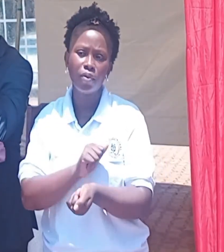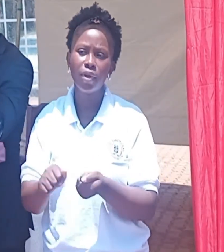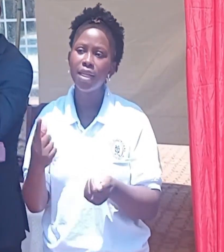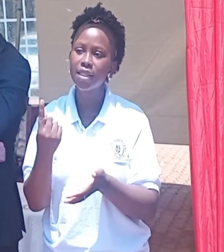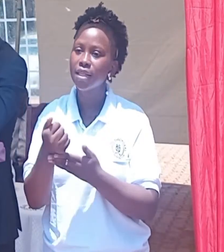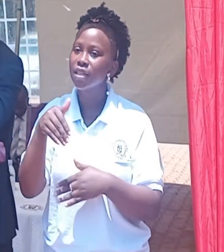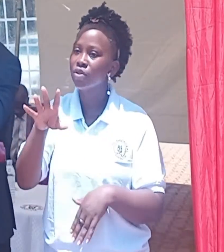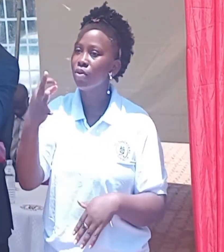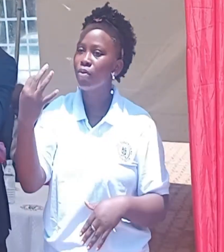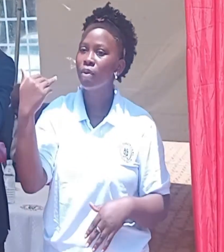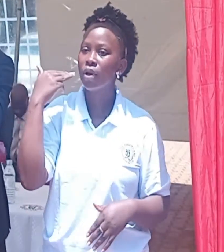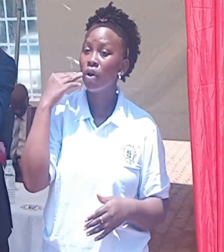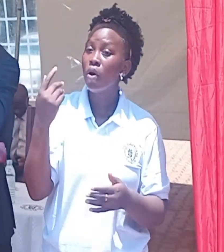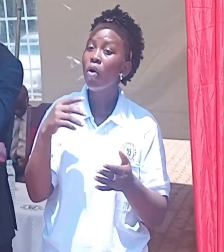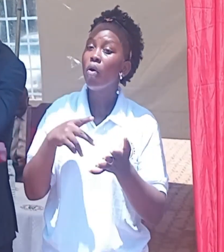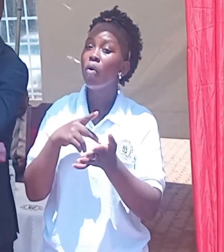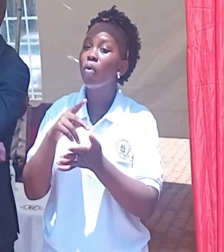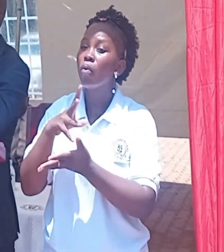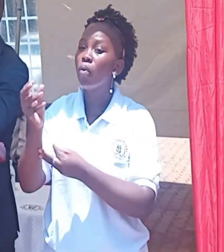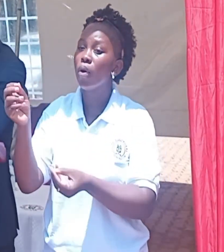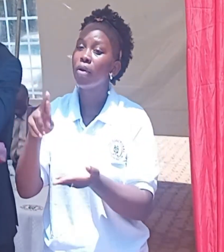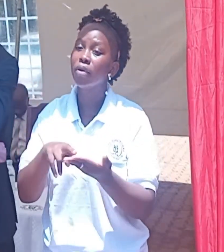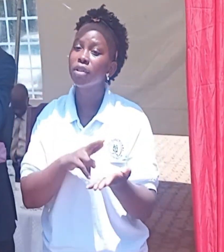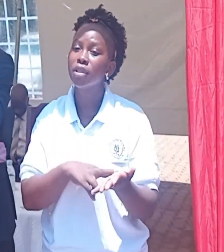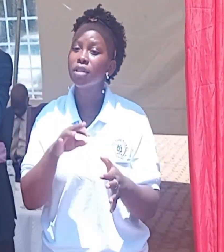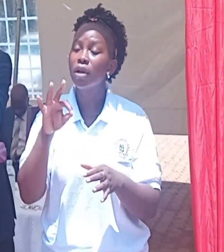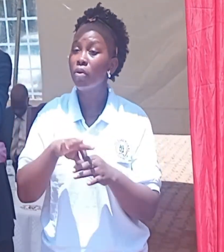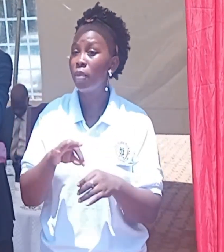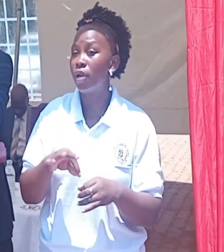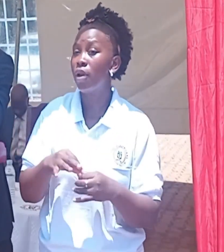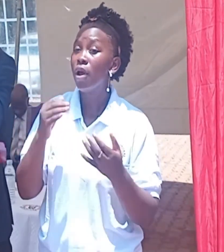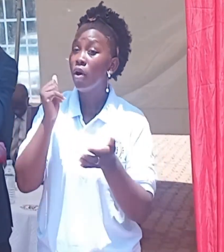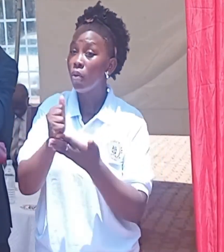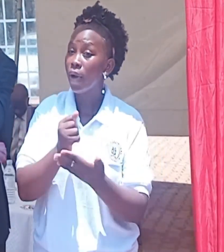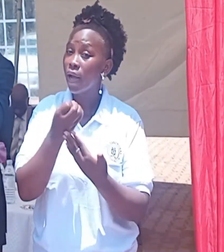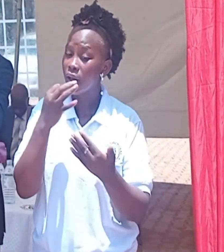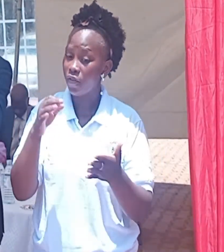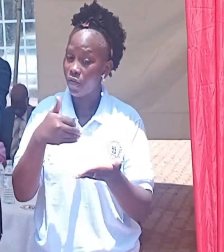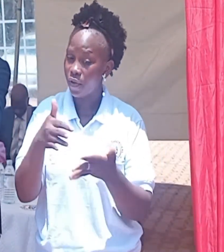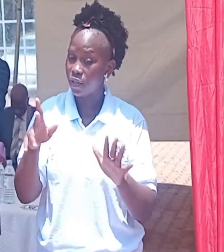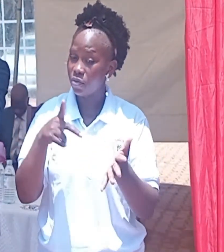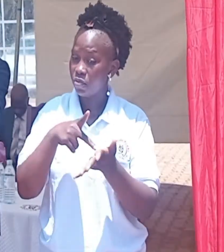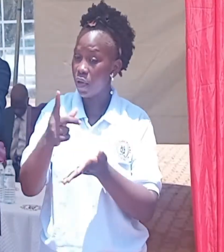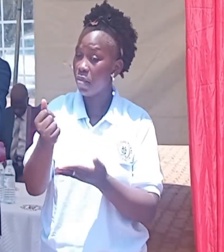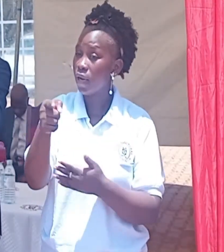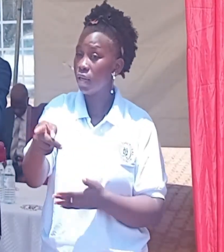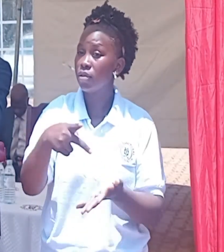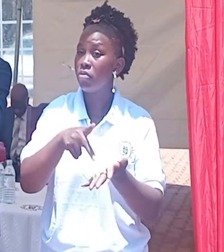kwewandisa. Mujjukire nti ssente ezo omala zisasula bw'oti tezidda.